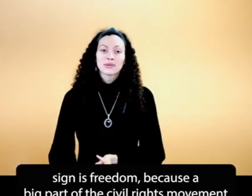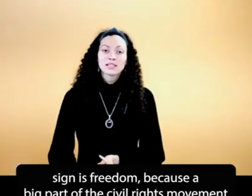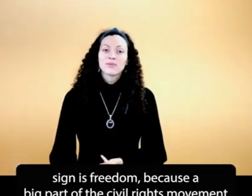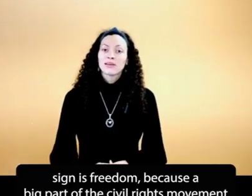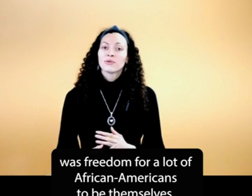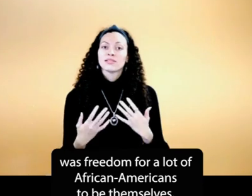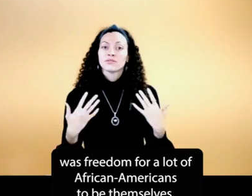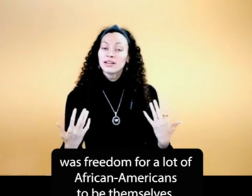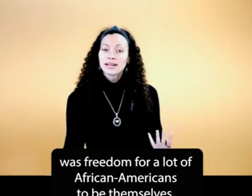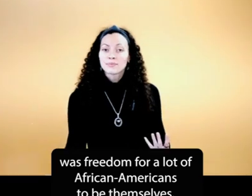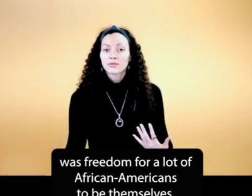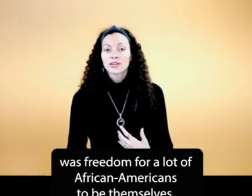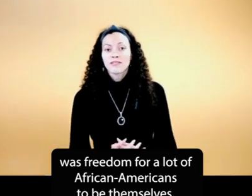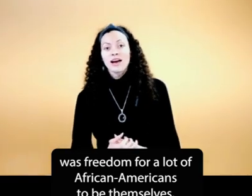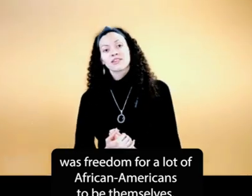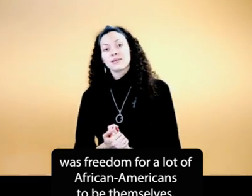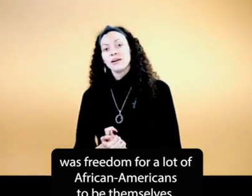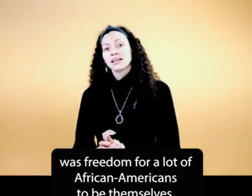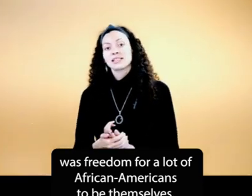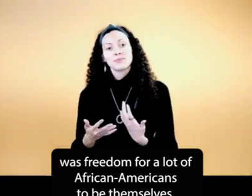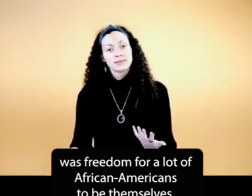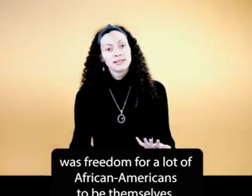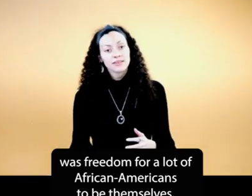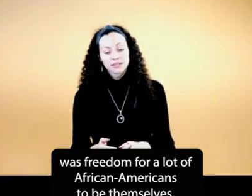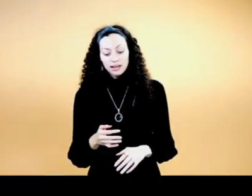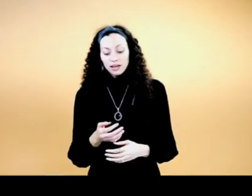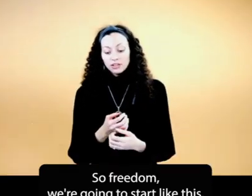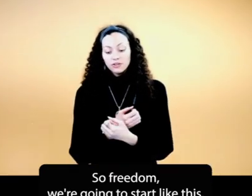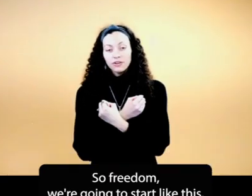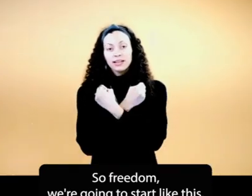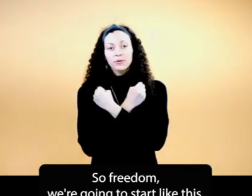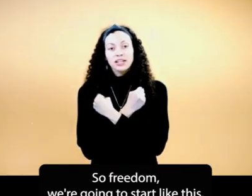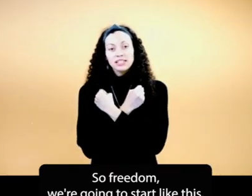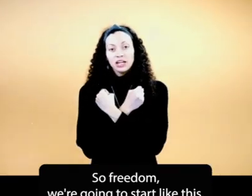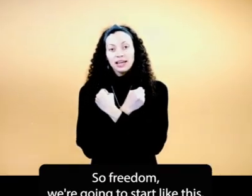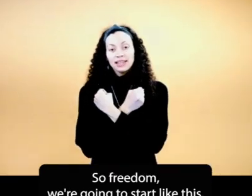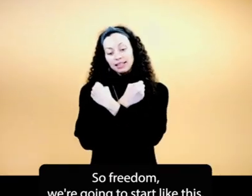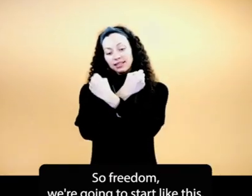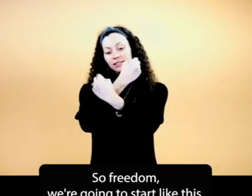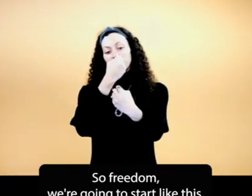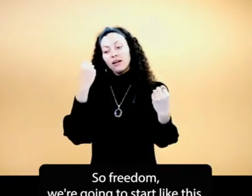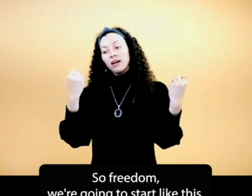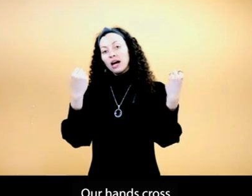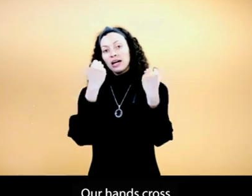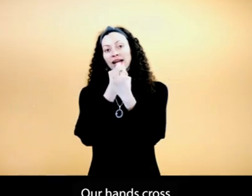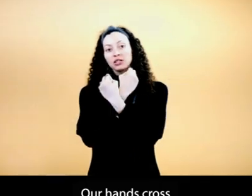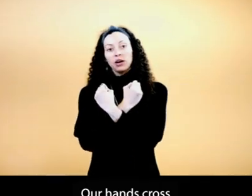rights movement was freedom for a lot of African Americans to be themselves. So freedom, we're going to start like this, our hands